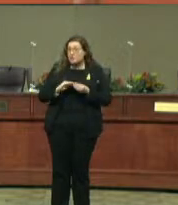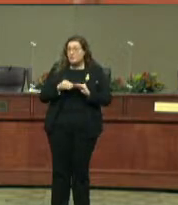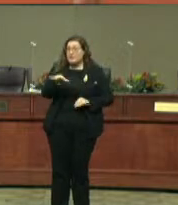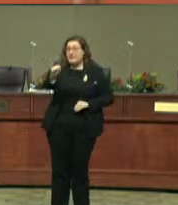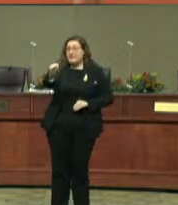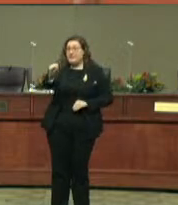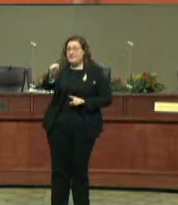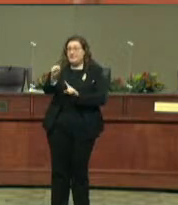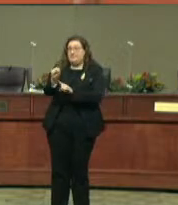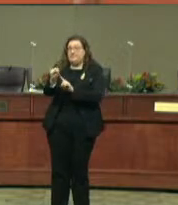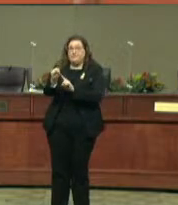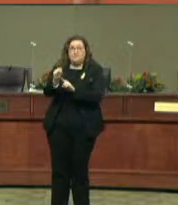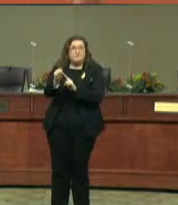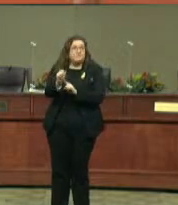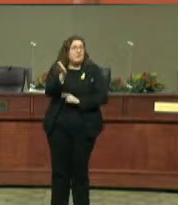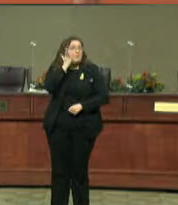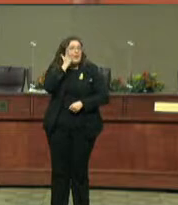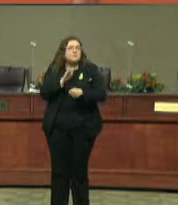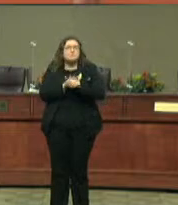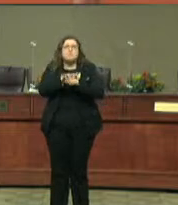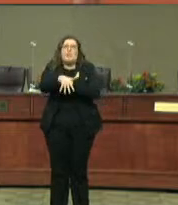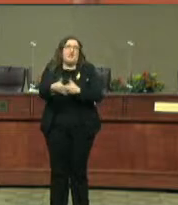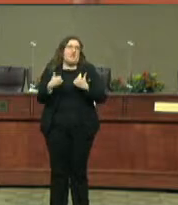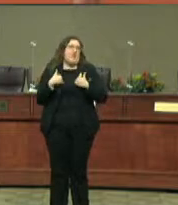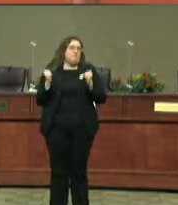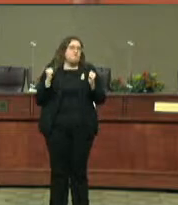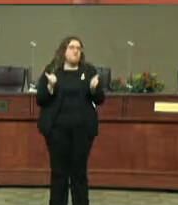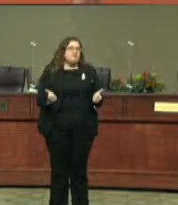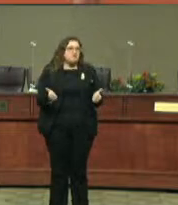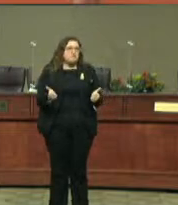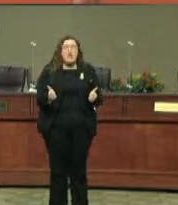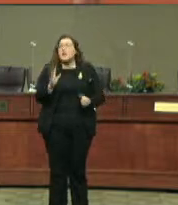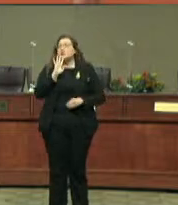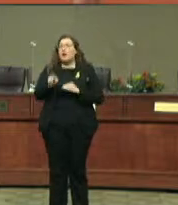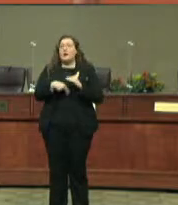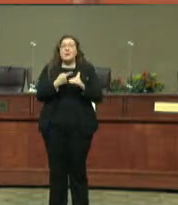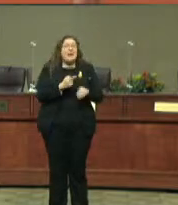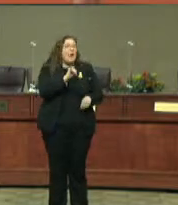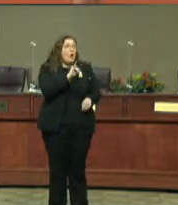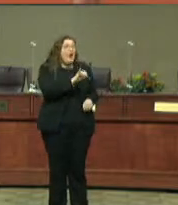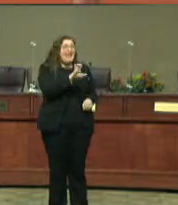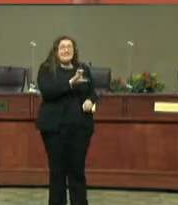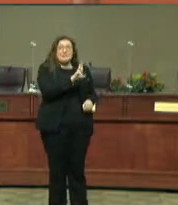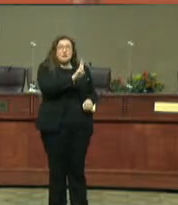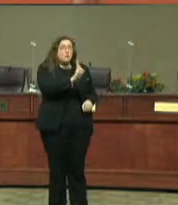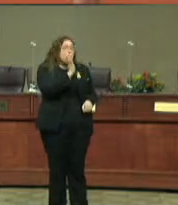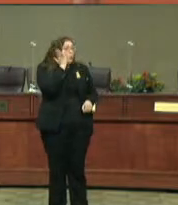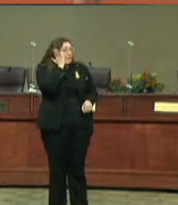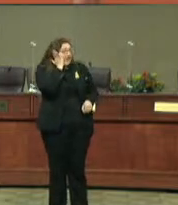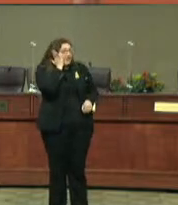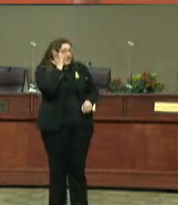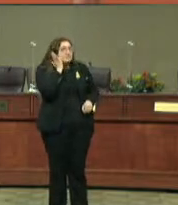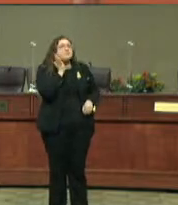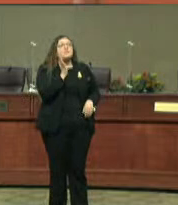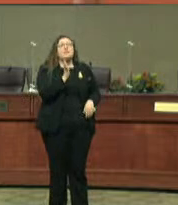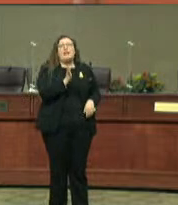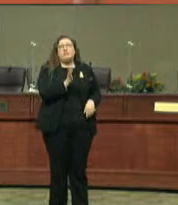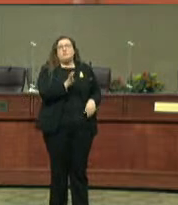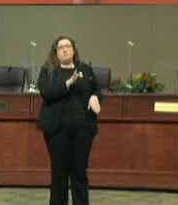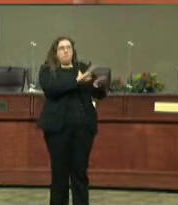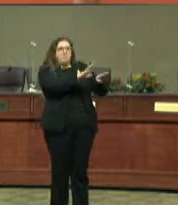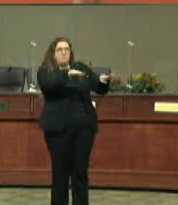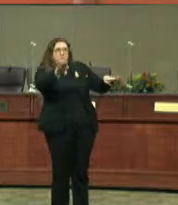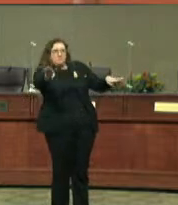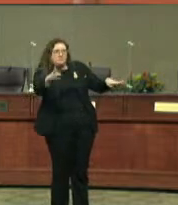for beds. With regard to ICU and census availability for